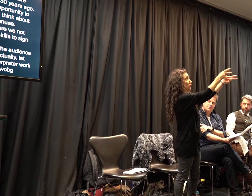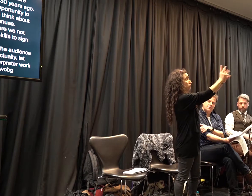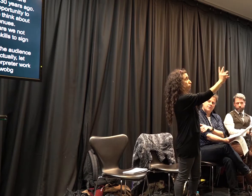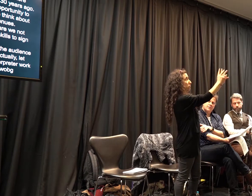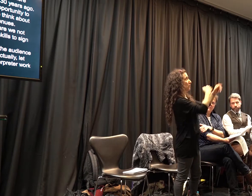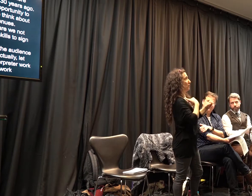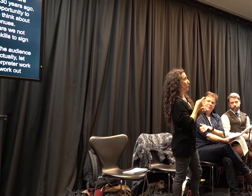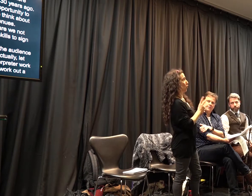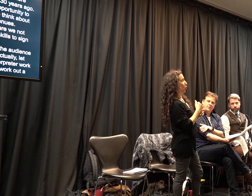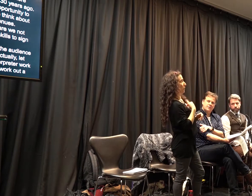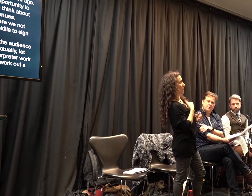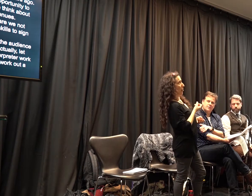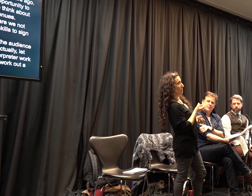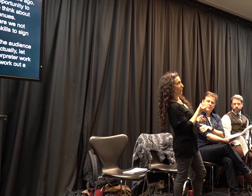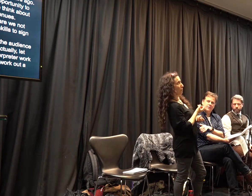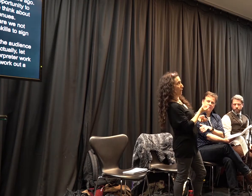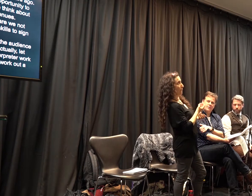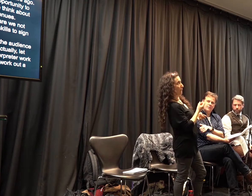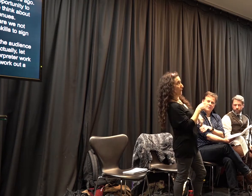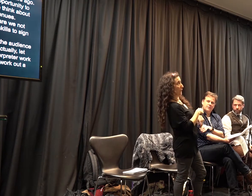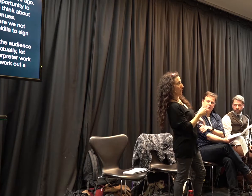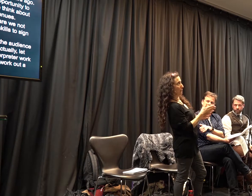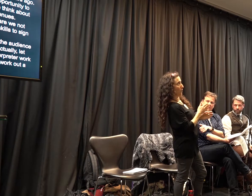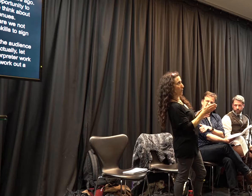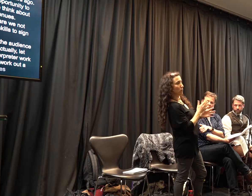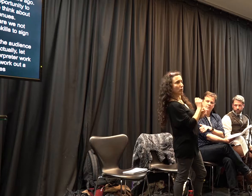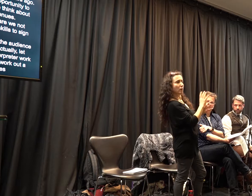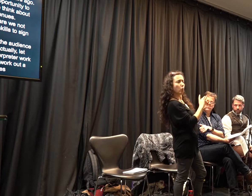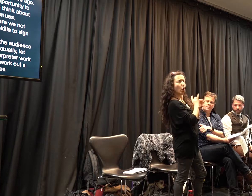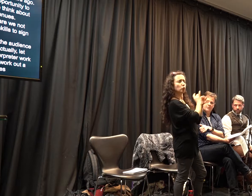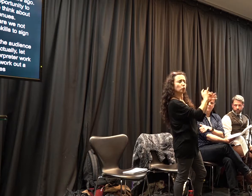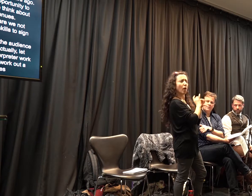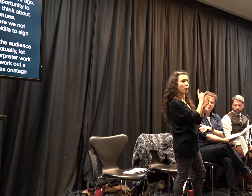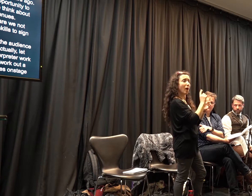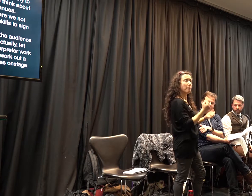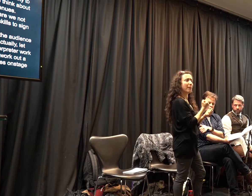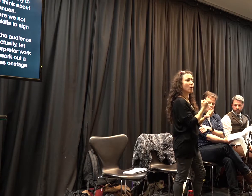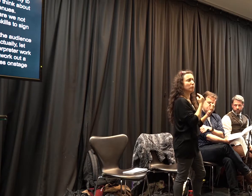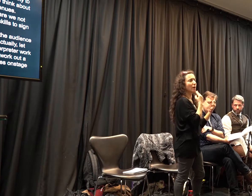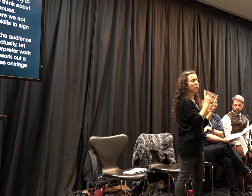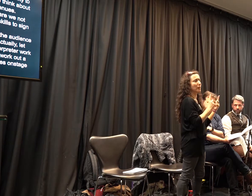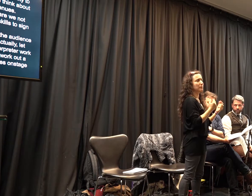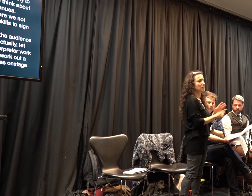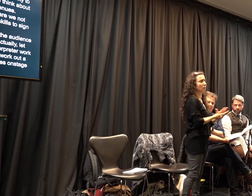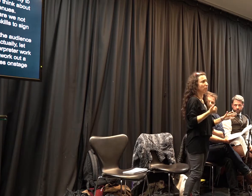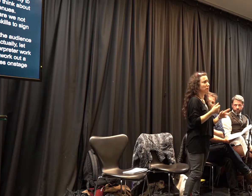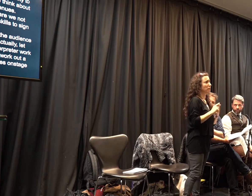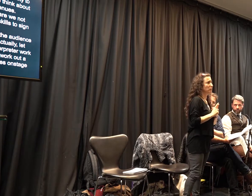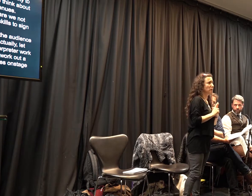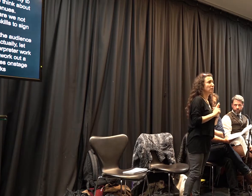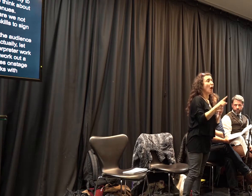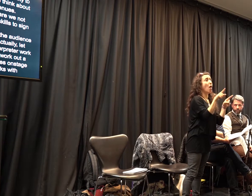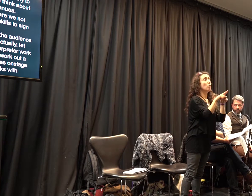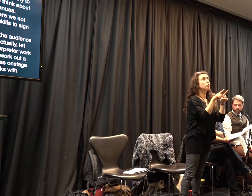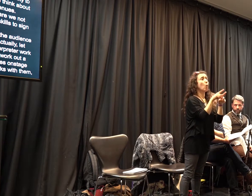That deaf actor translates on stage or interprets on stage, and the interpreter works with them,